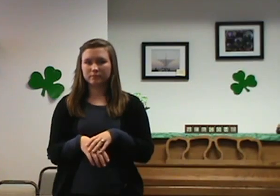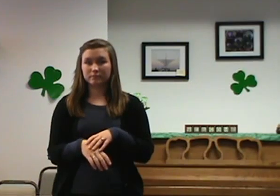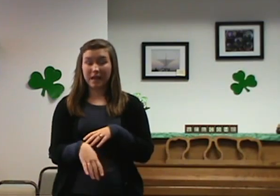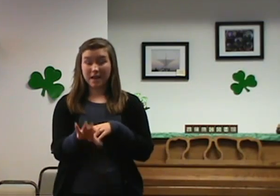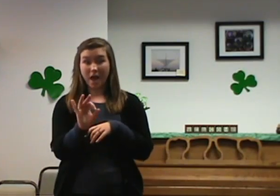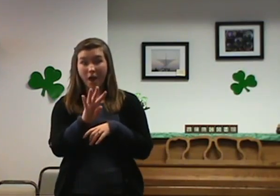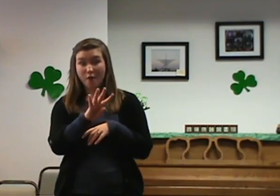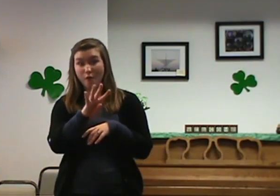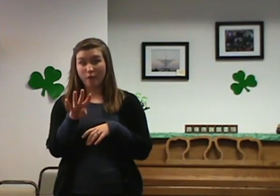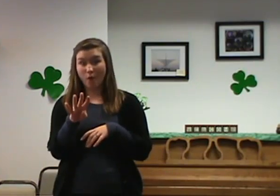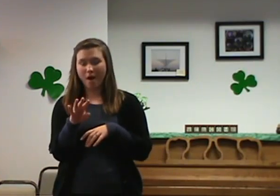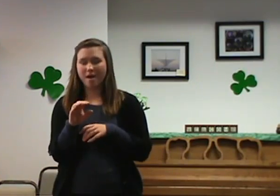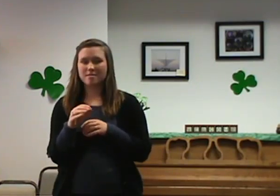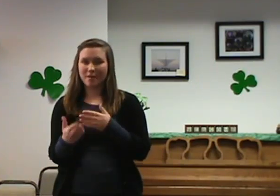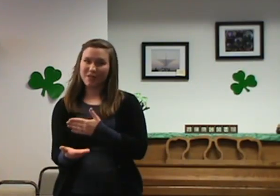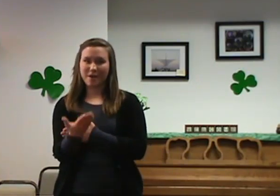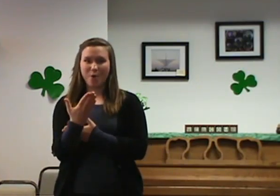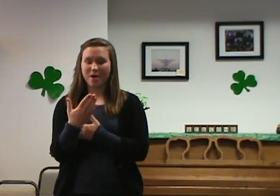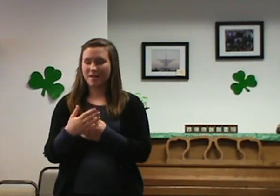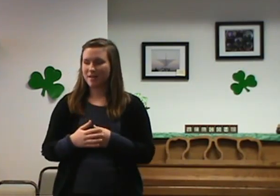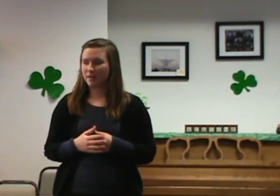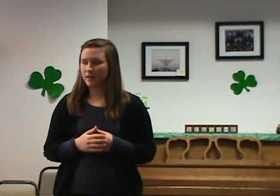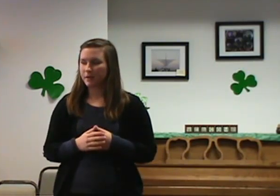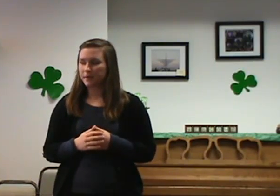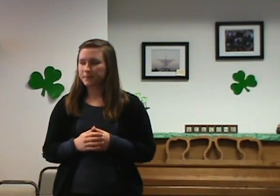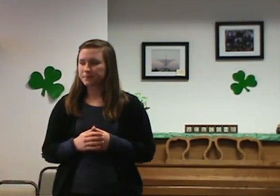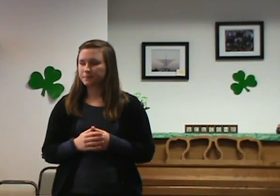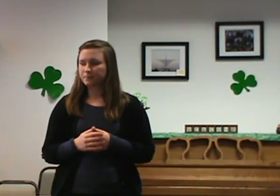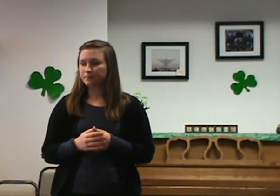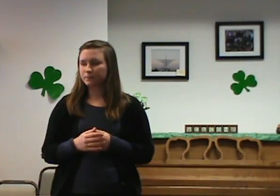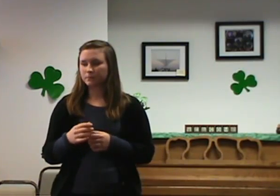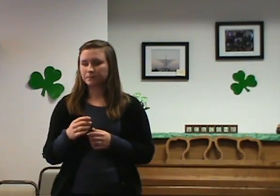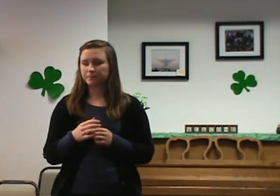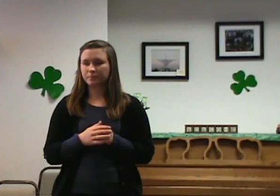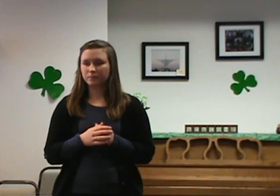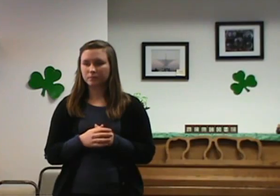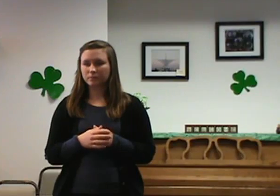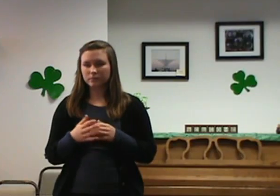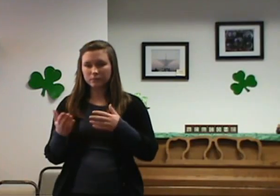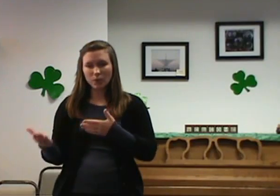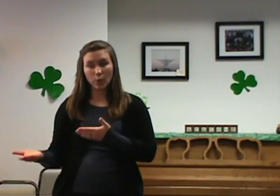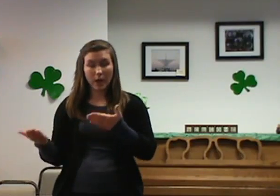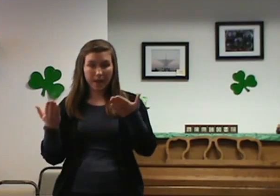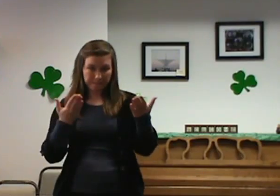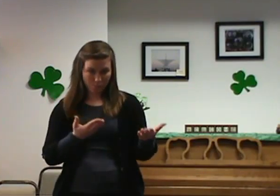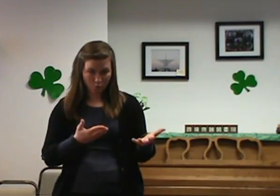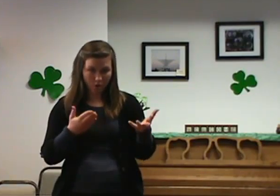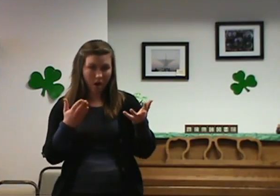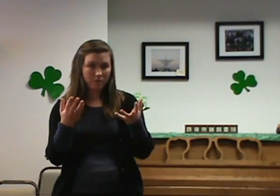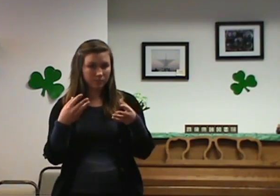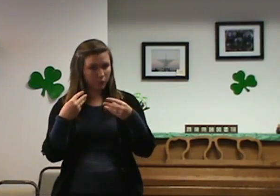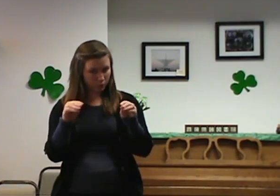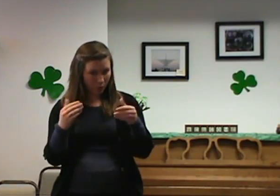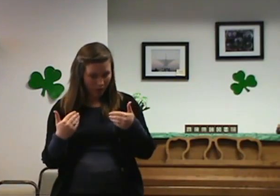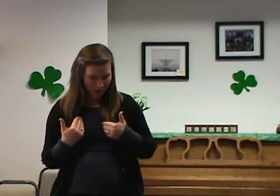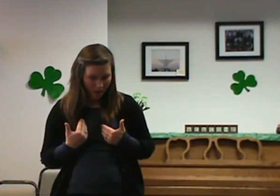a single button, right? So I brought that along as something that we carry in the store. And then